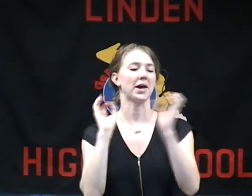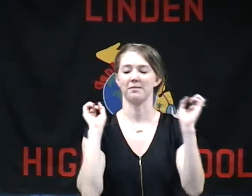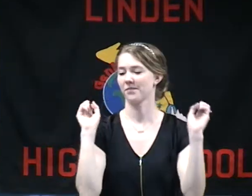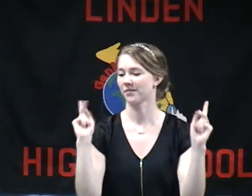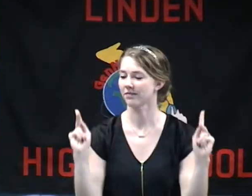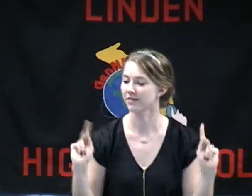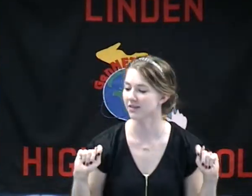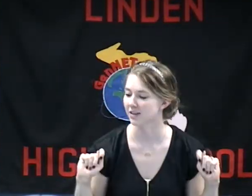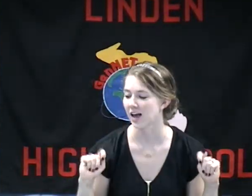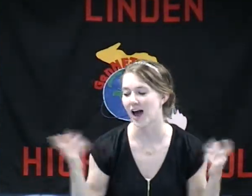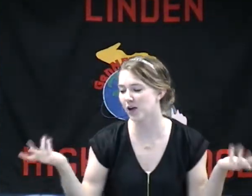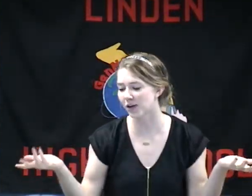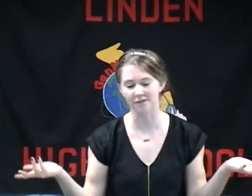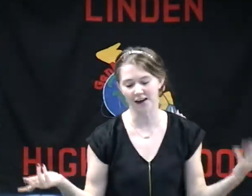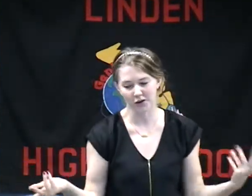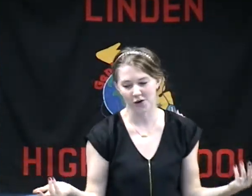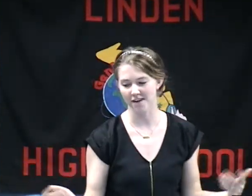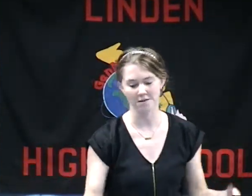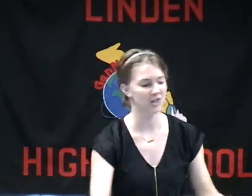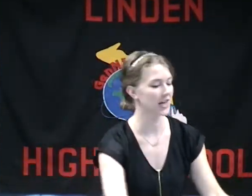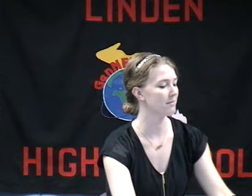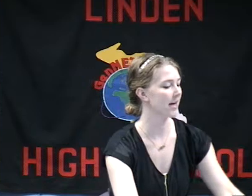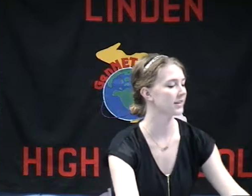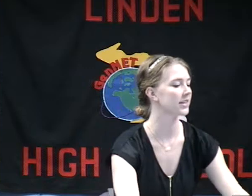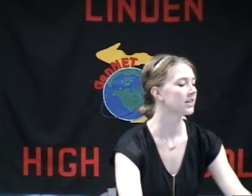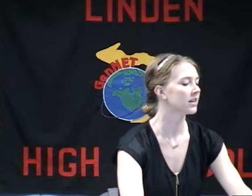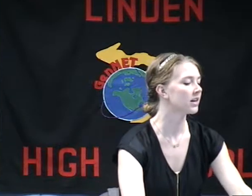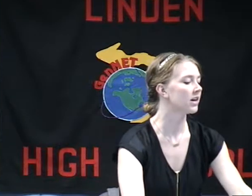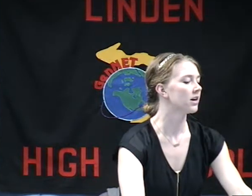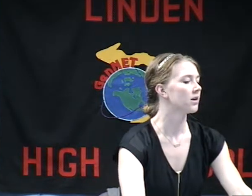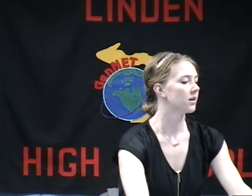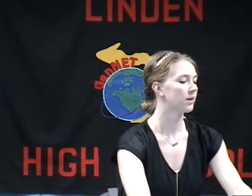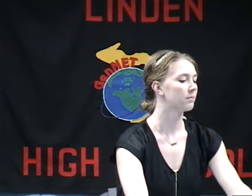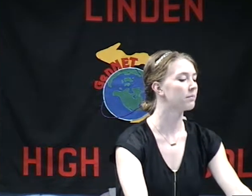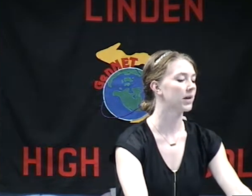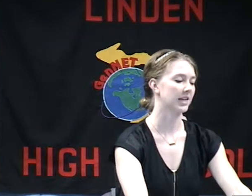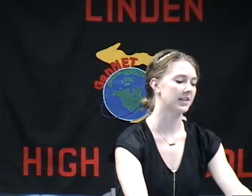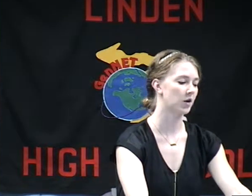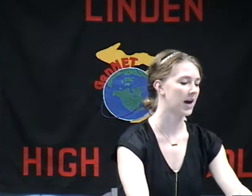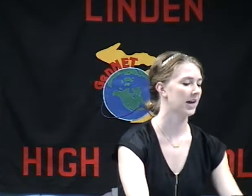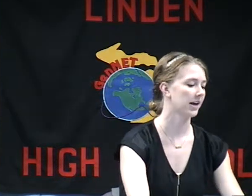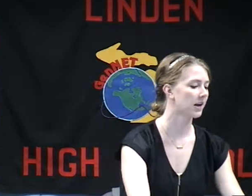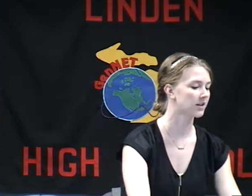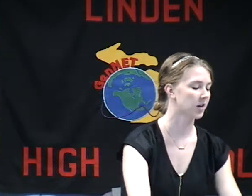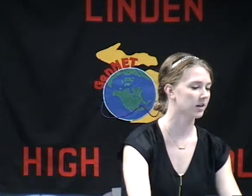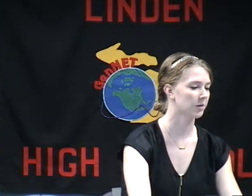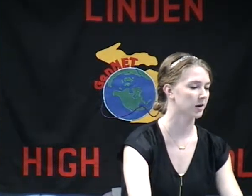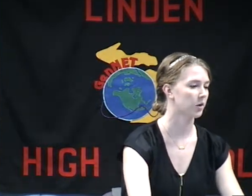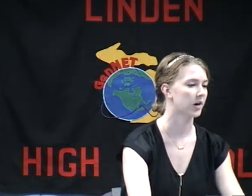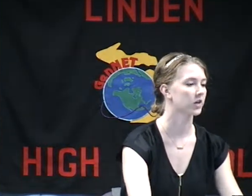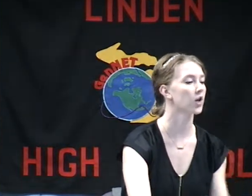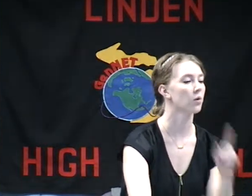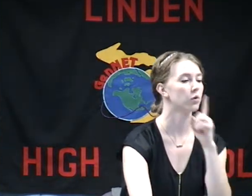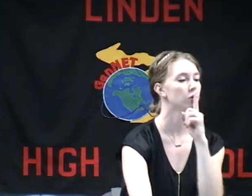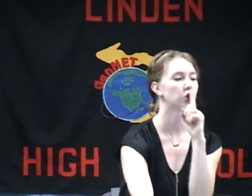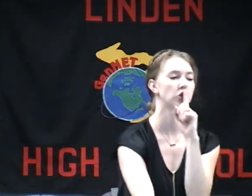Okay. I know, Lake Fenton, you don't have that much time left, Too bad. but let's go ahead and start. So,